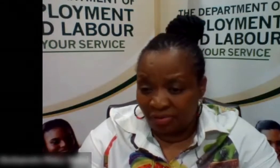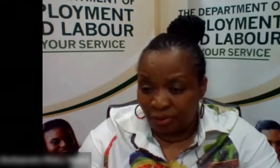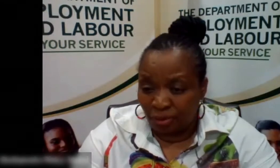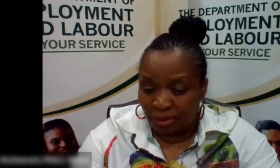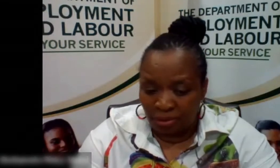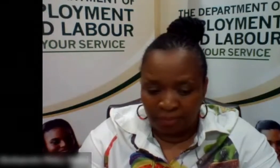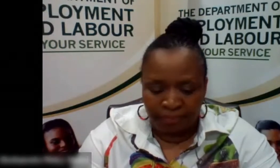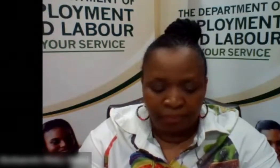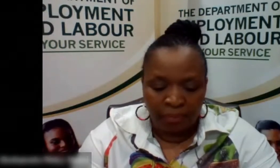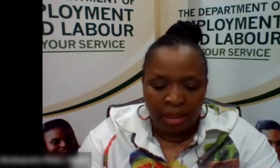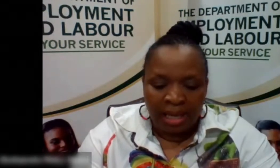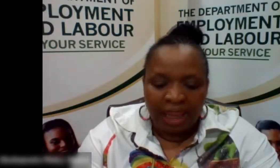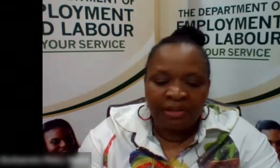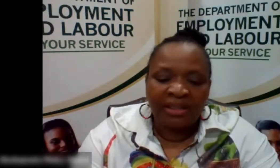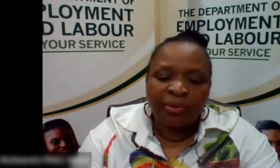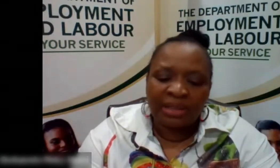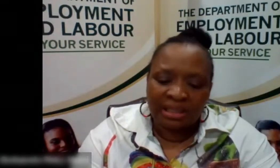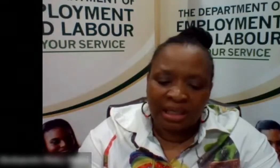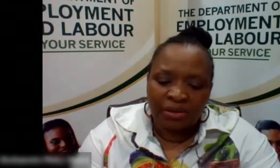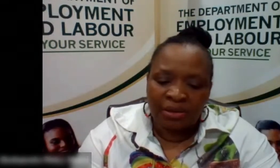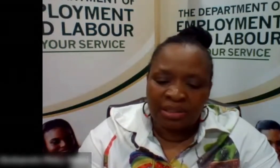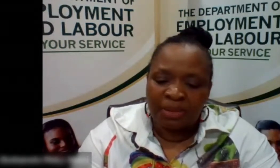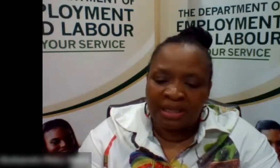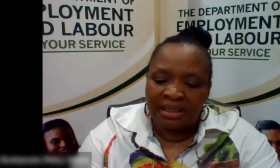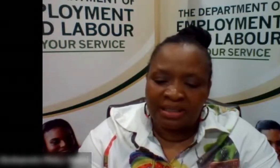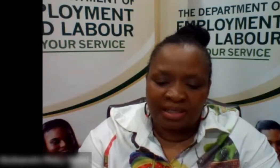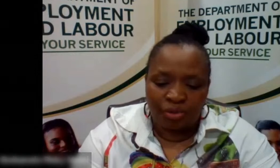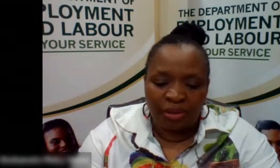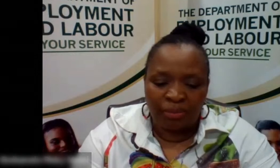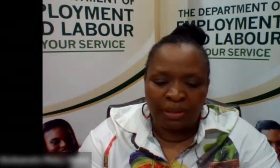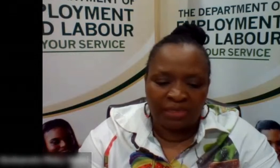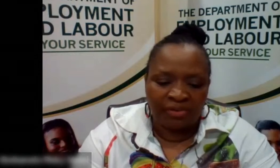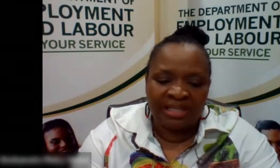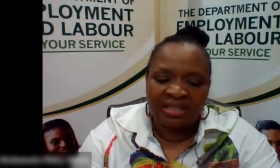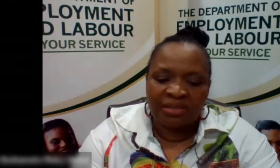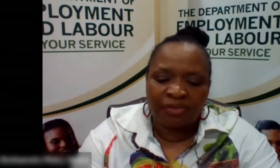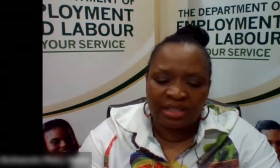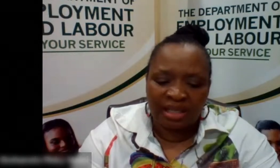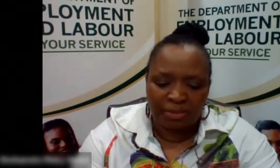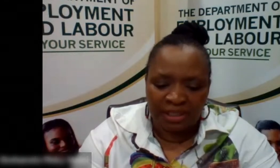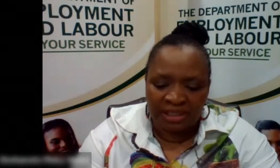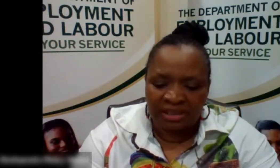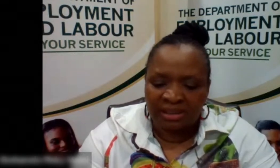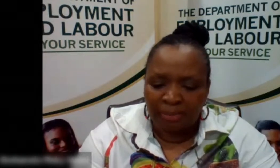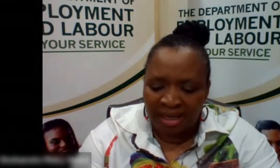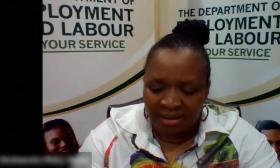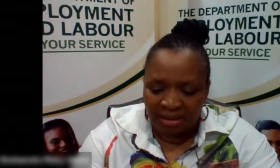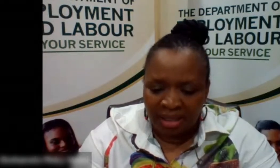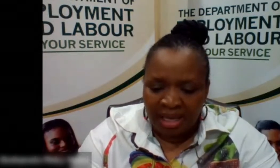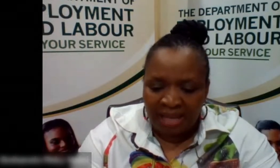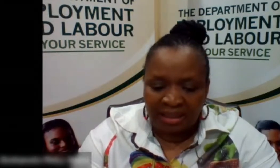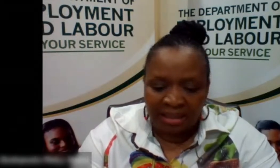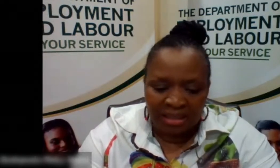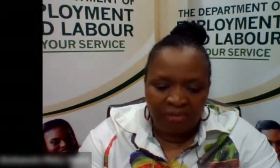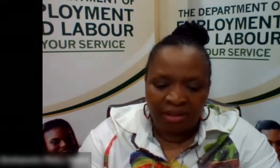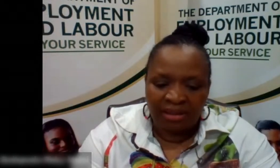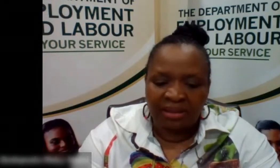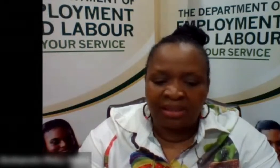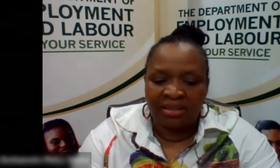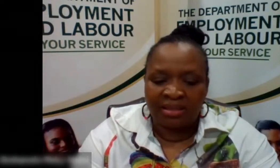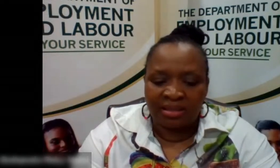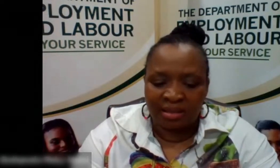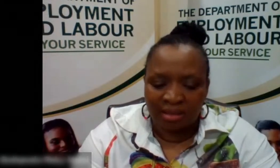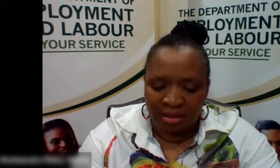this phenomenon. Everything we create on this planet as human beings finds its first expression in the mind. At least everything